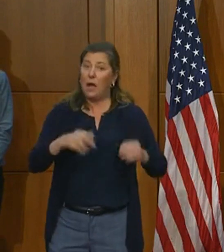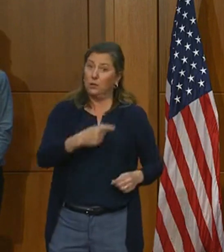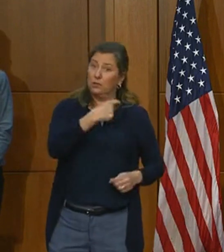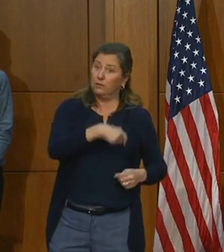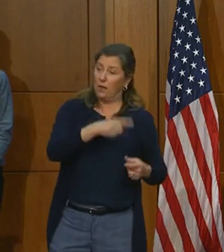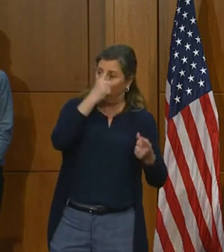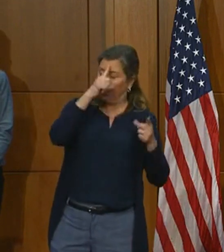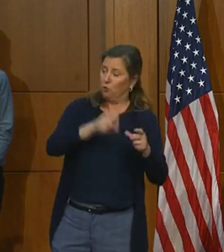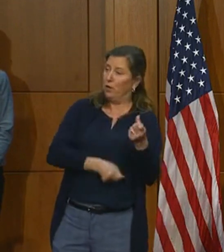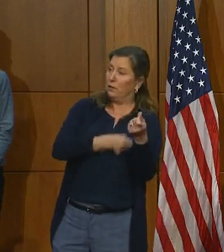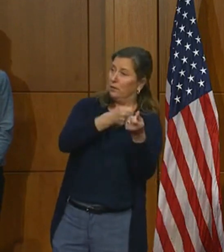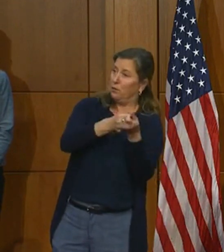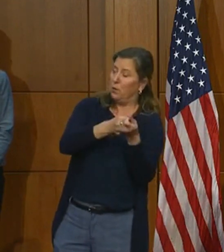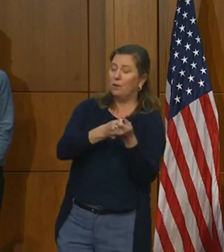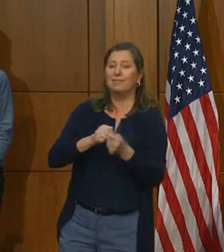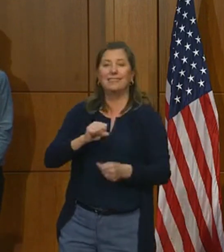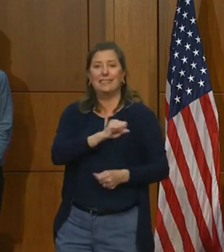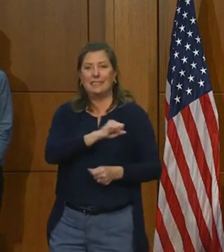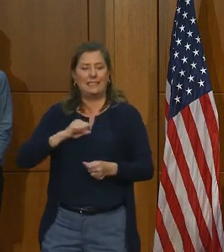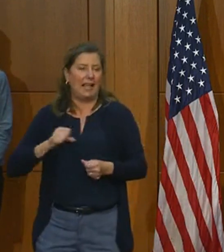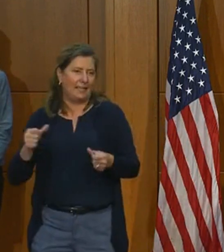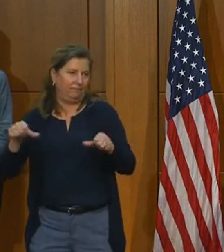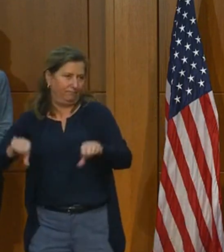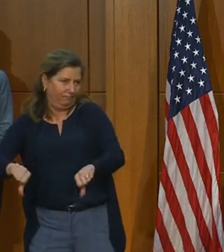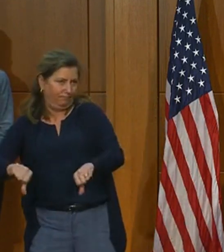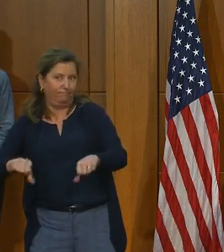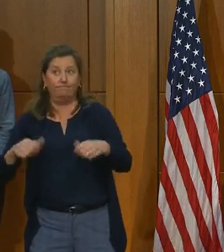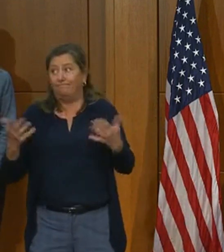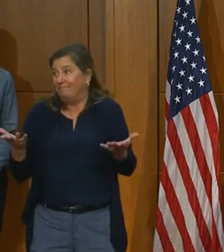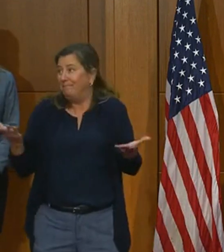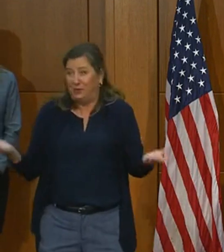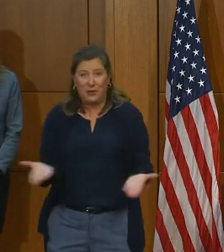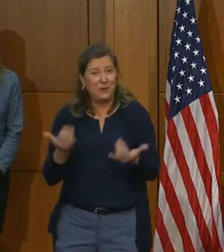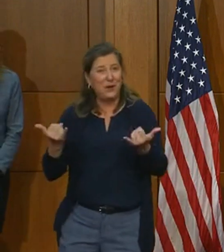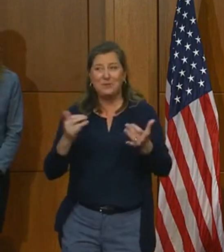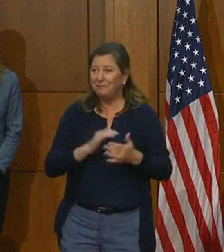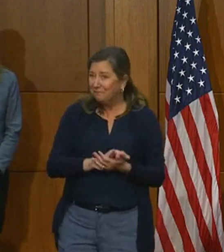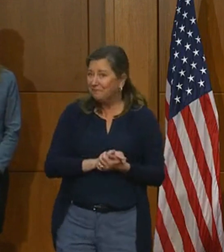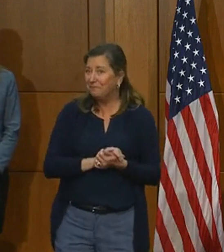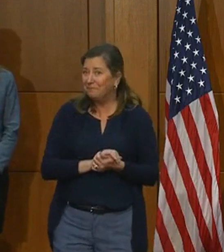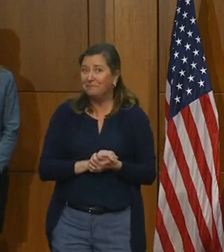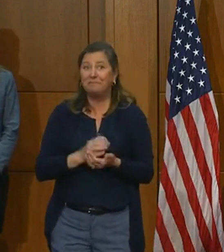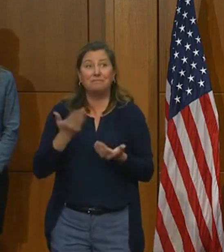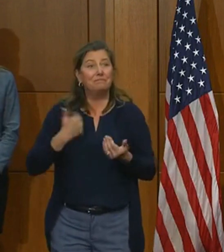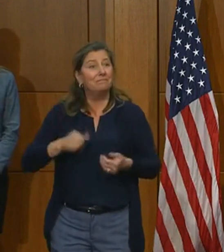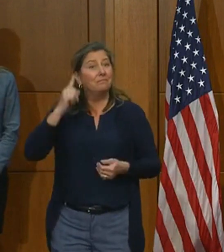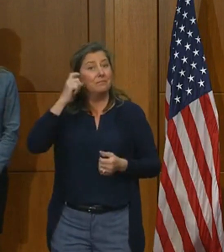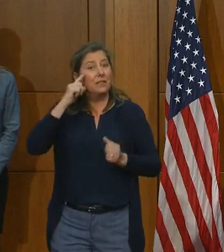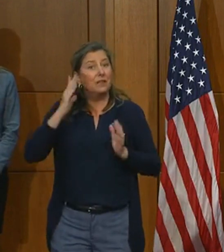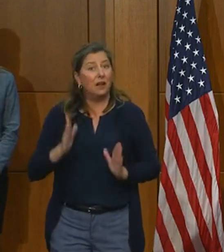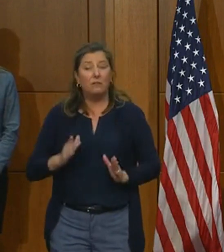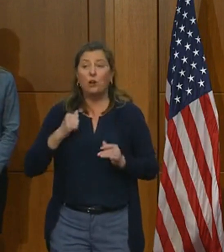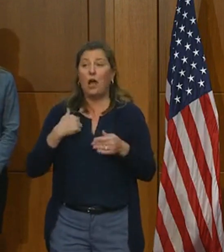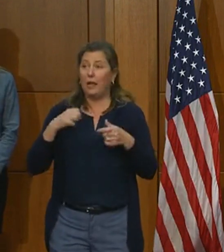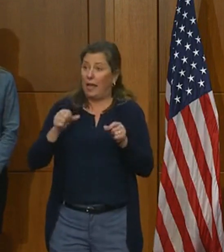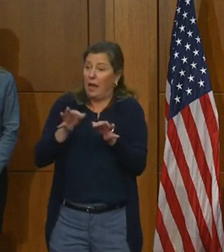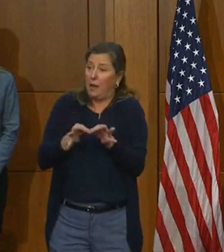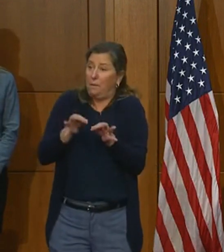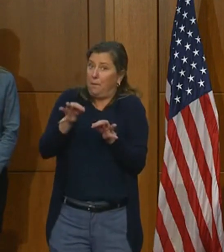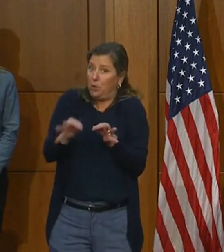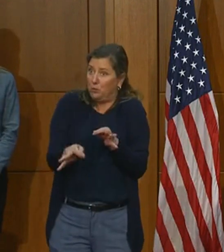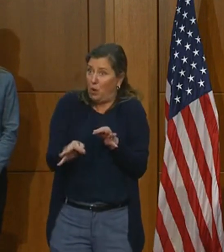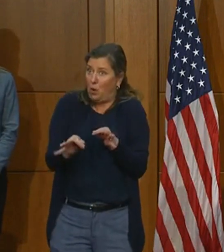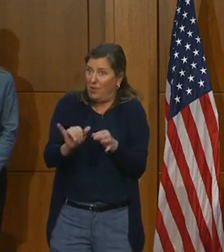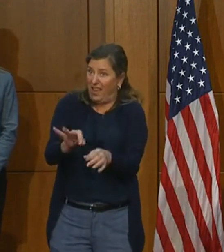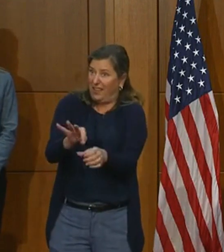and supported that. The Senate didn't. So here we are. I have, as governor, been able to postpone that election,